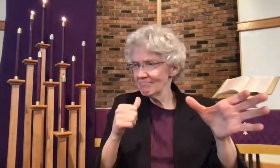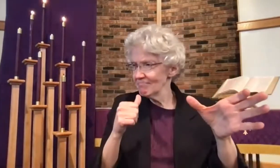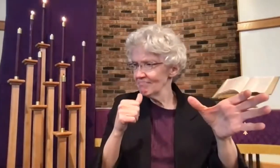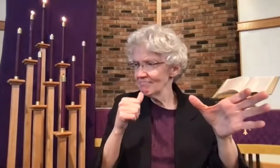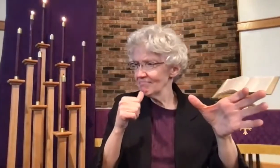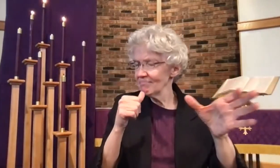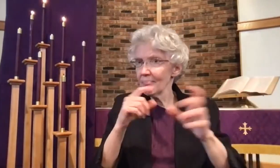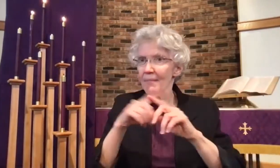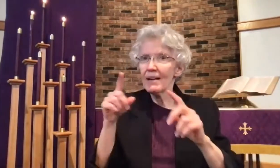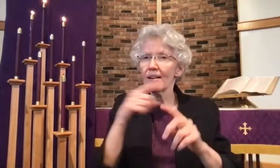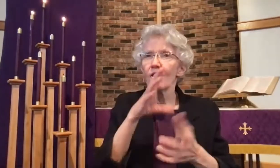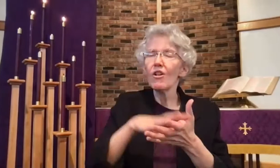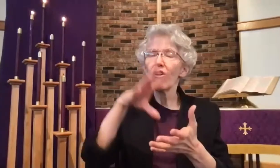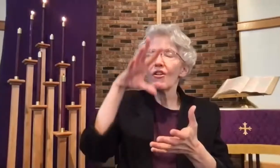Now, the disciples were not scholars,